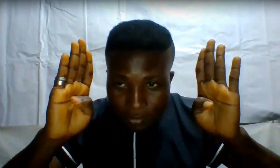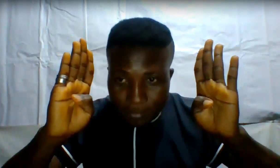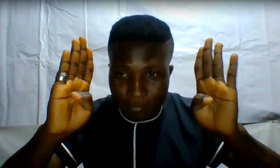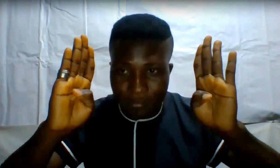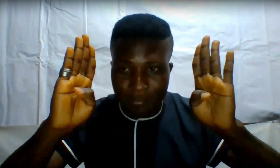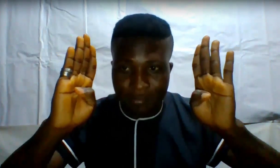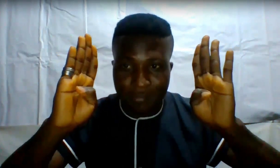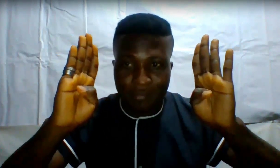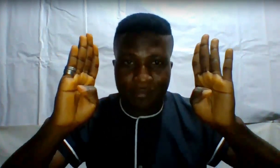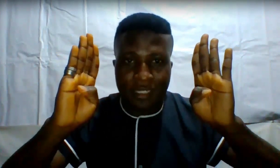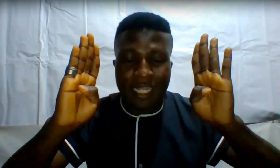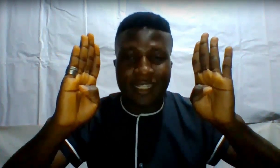like this.